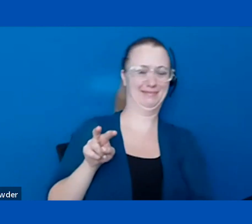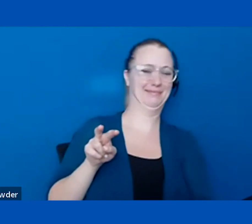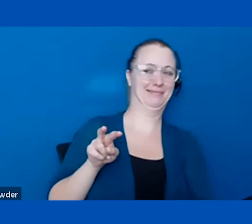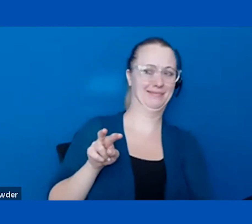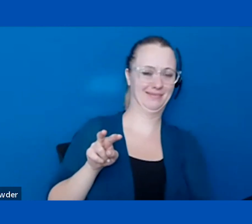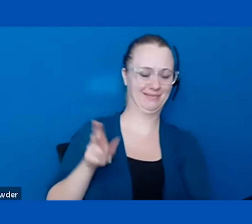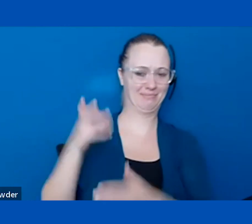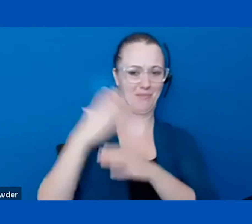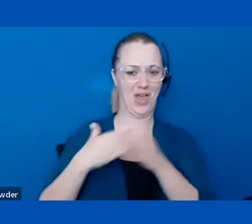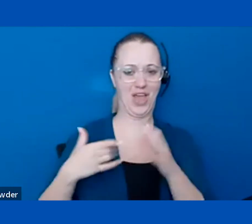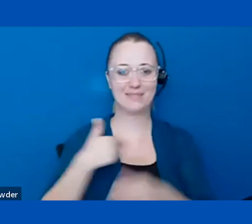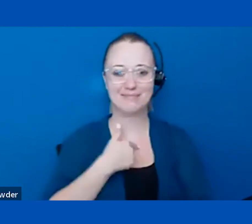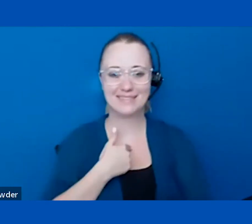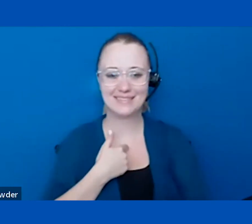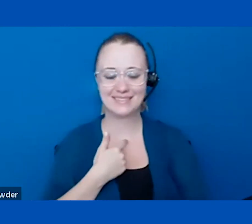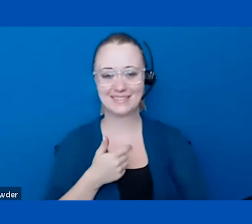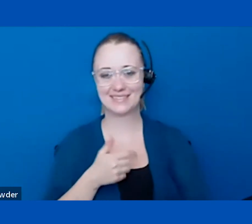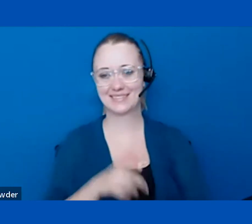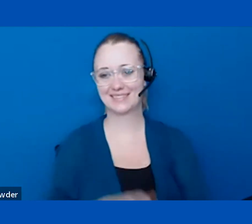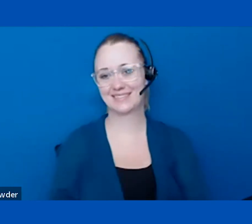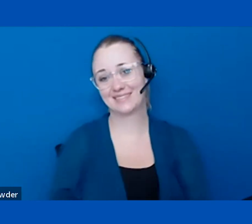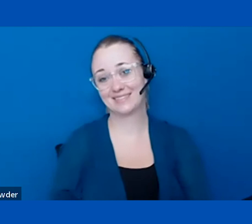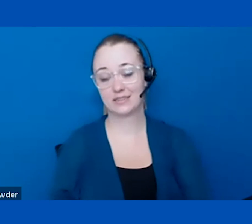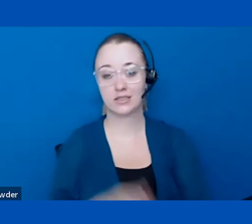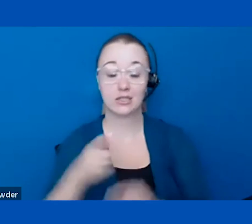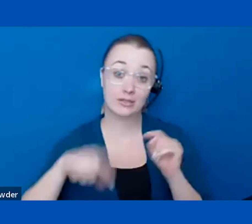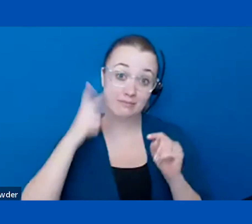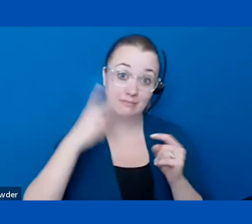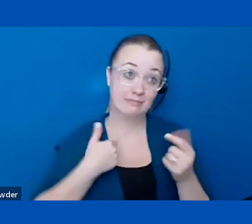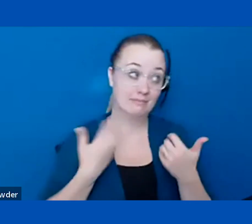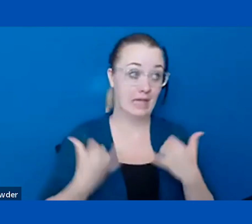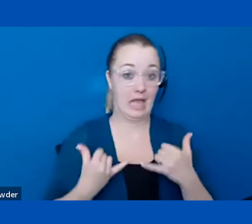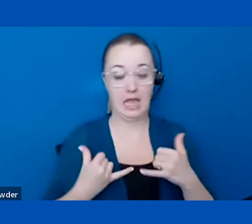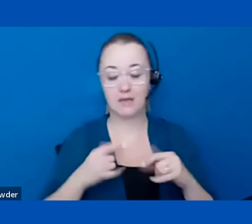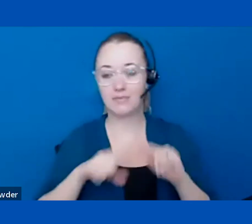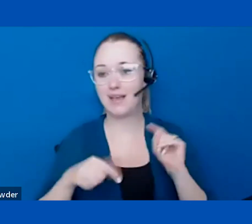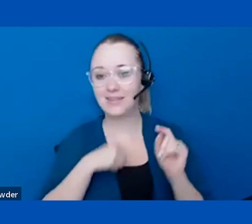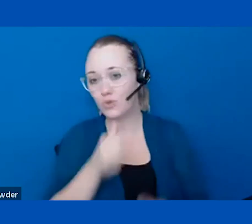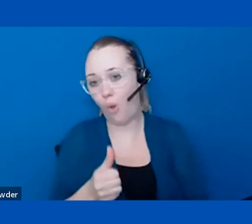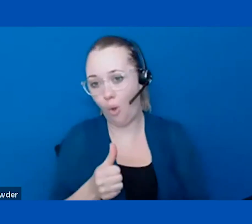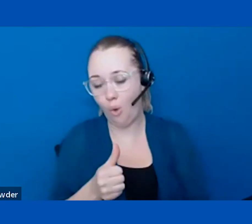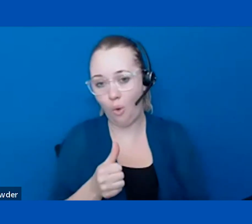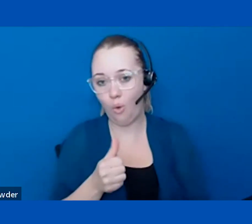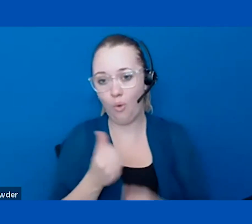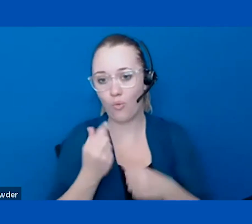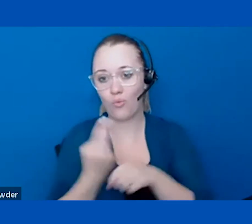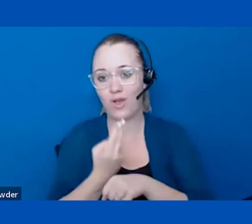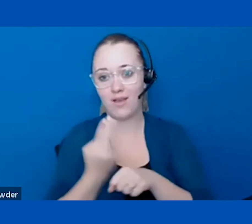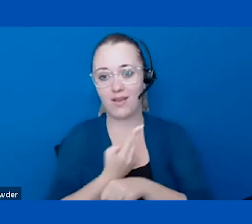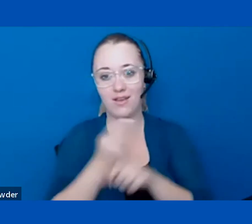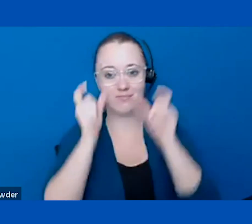like well, I don't know if you can see me now, but I don't wear, let me just,